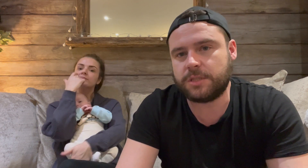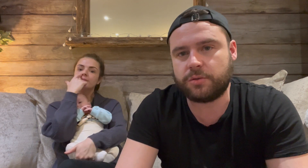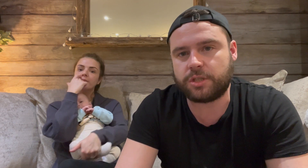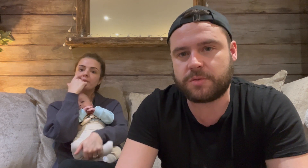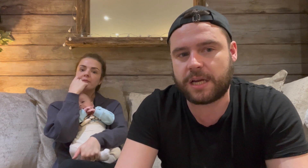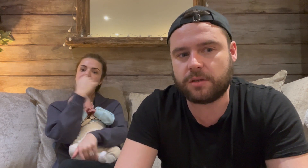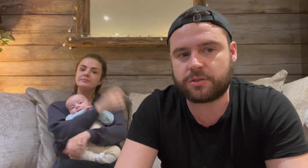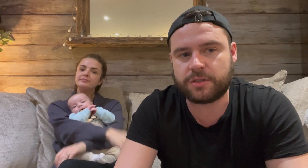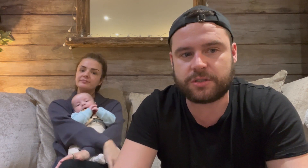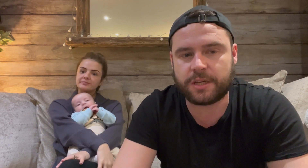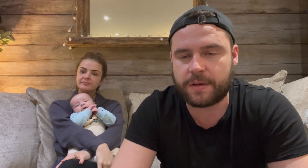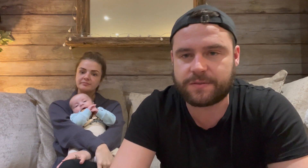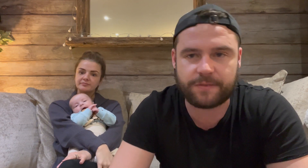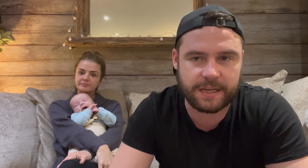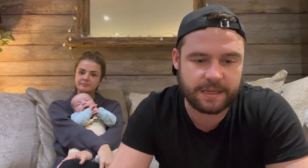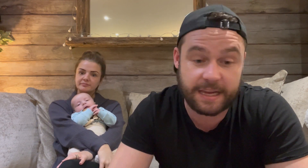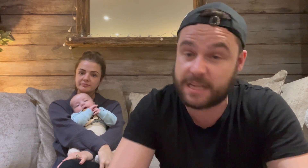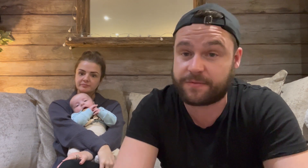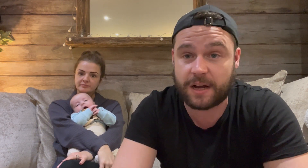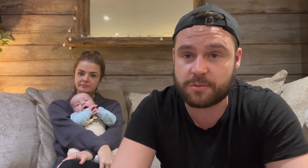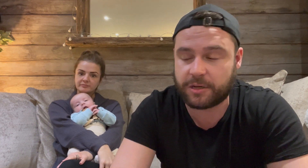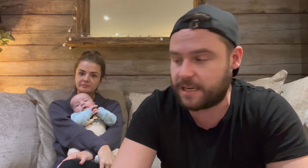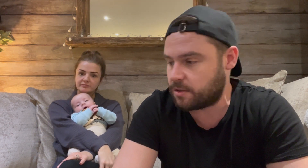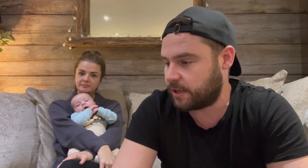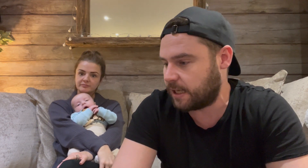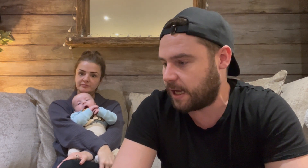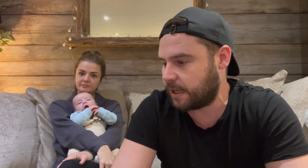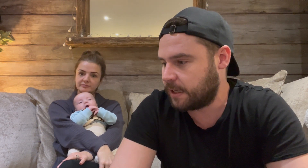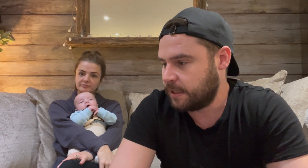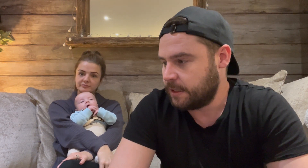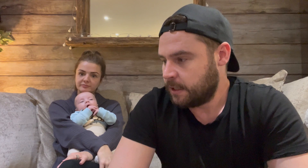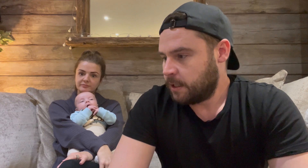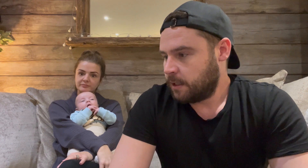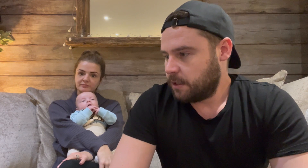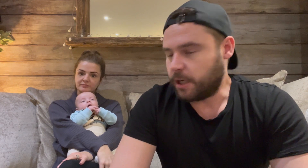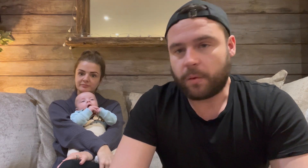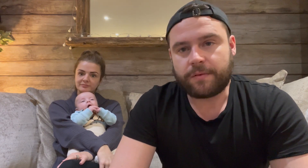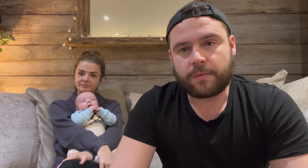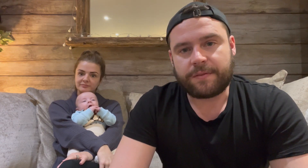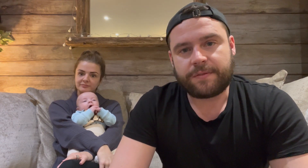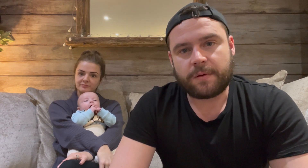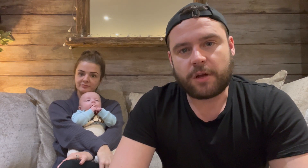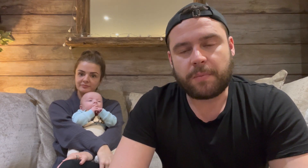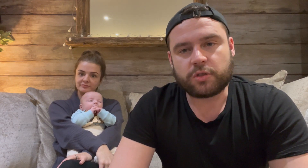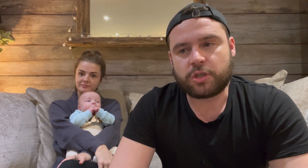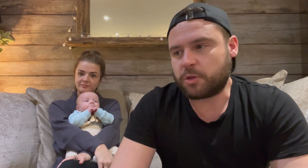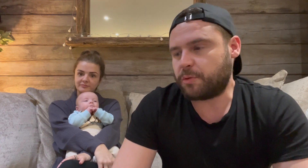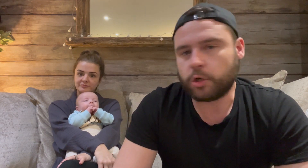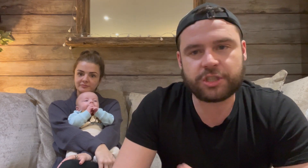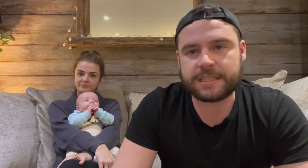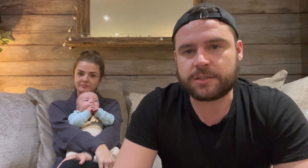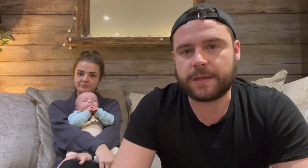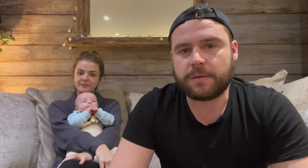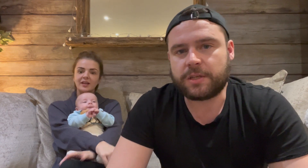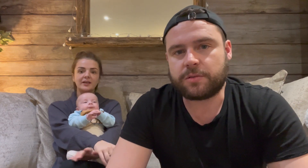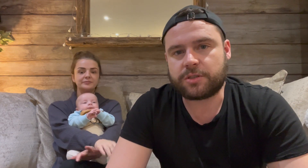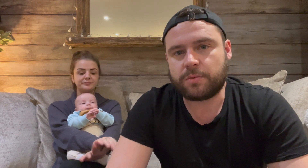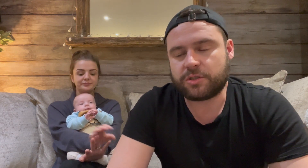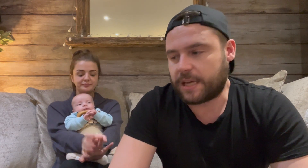YouTube channel, so it's, you know, it is fresh, but it is looking like, you know, we've not put too much production into it. We're just kind of